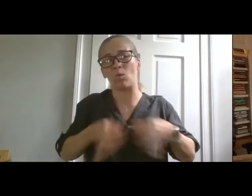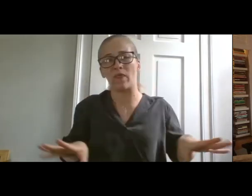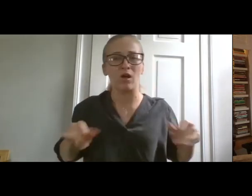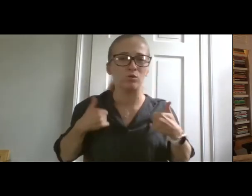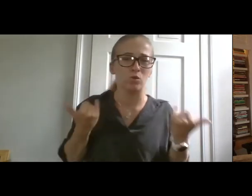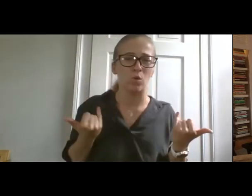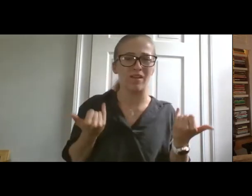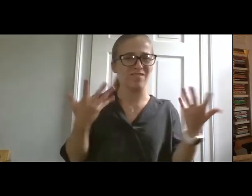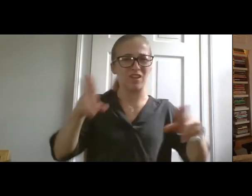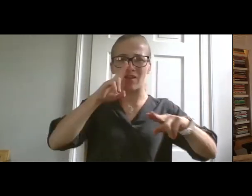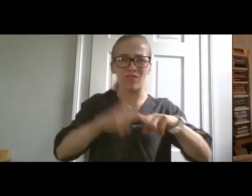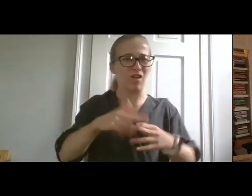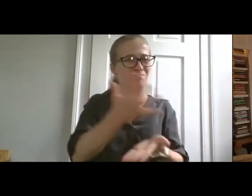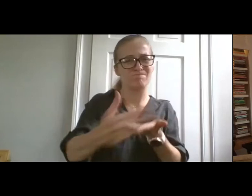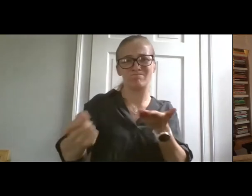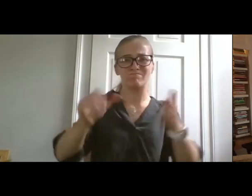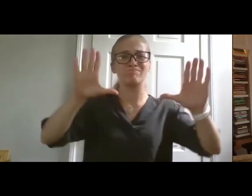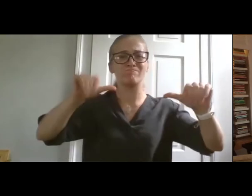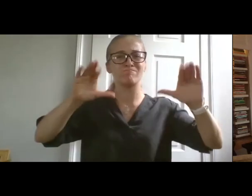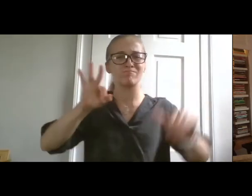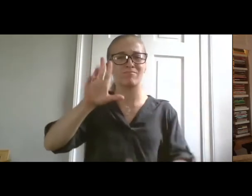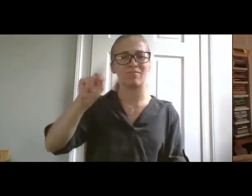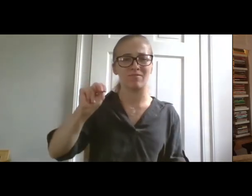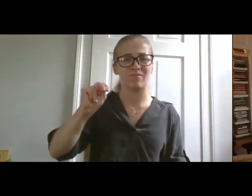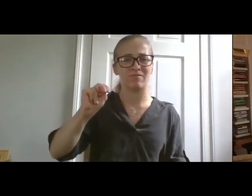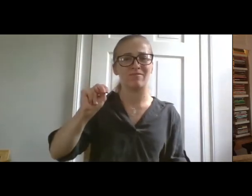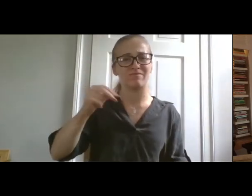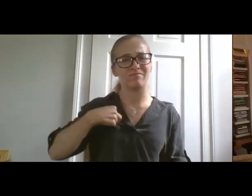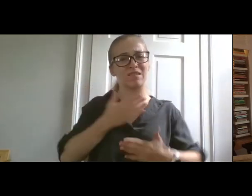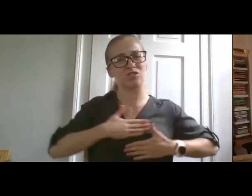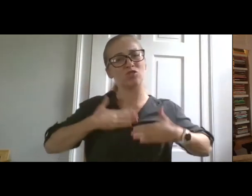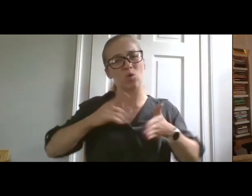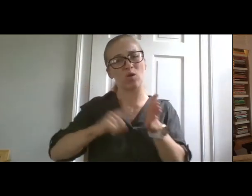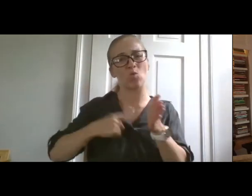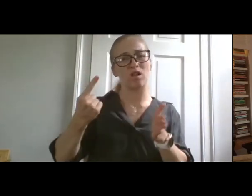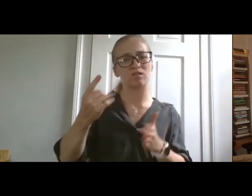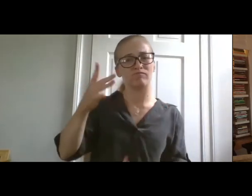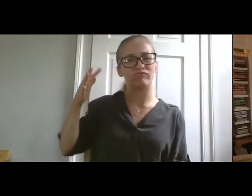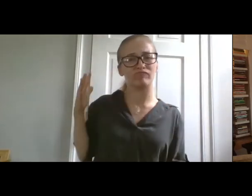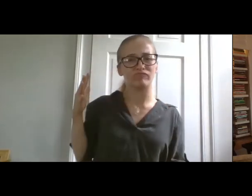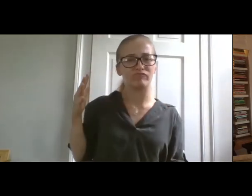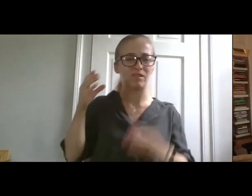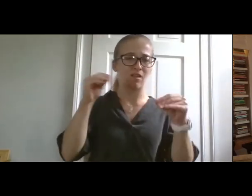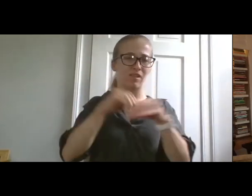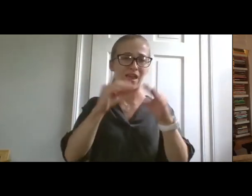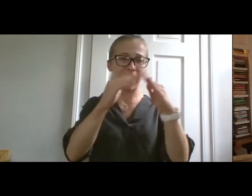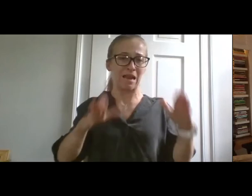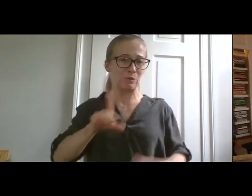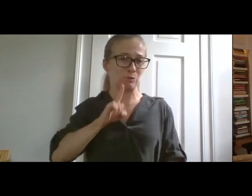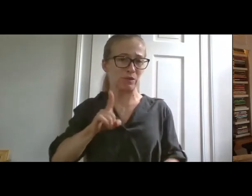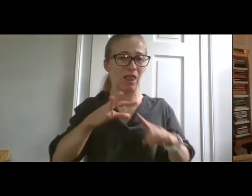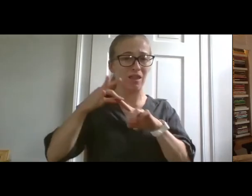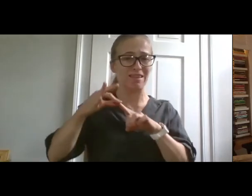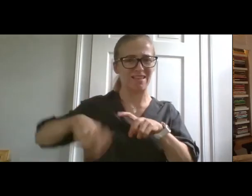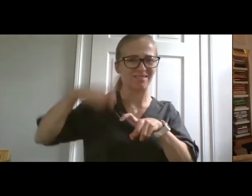fun is gone. Goodbye, fun. You were good to me once. Nothing in our house is real unless it's